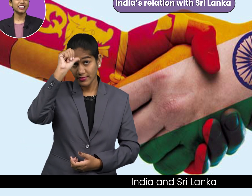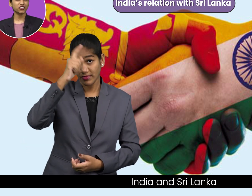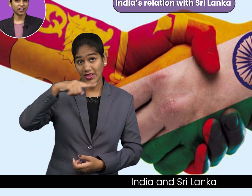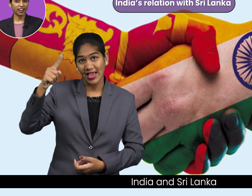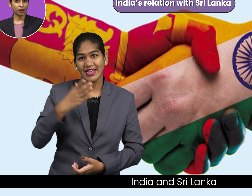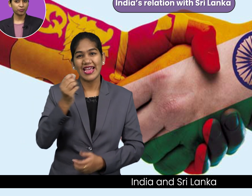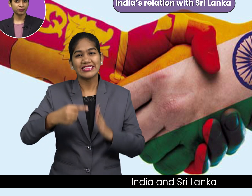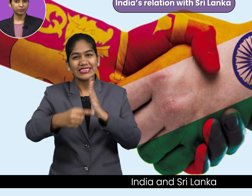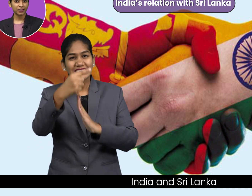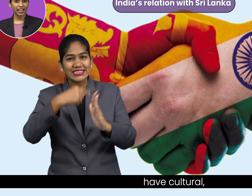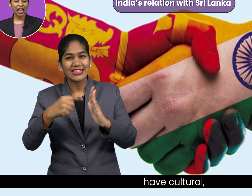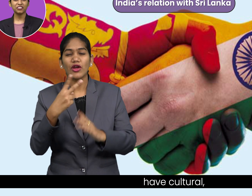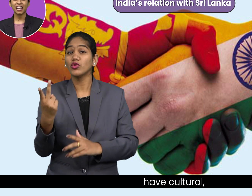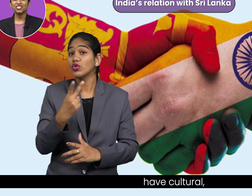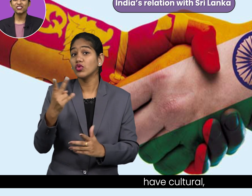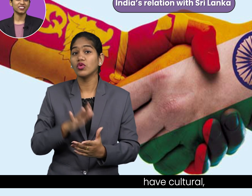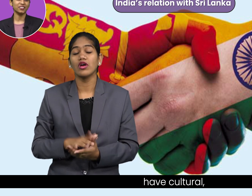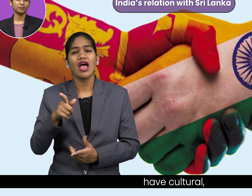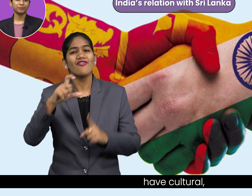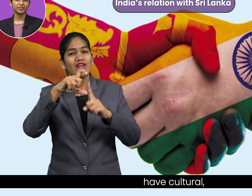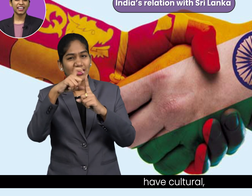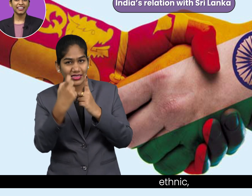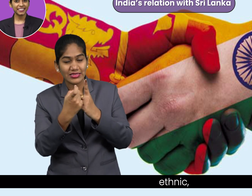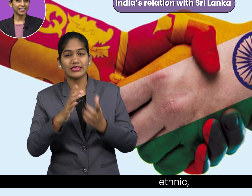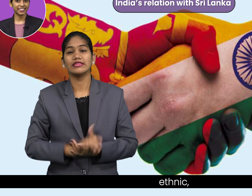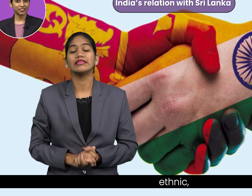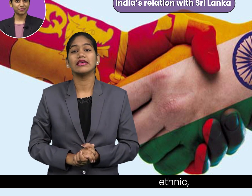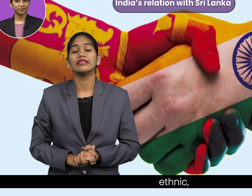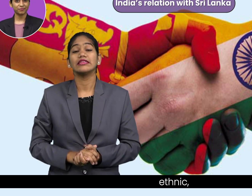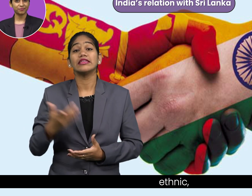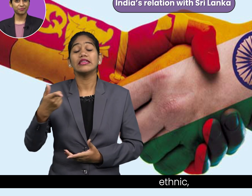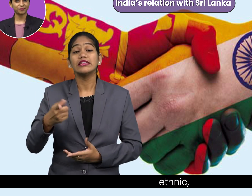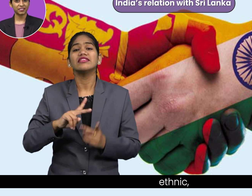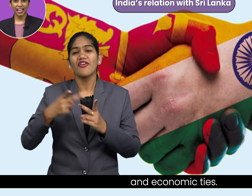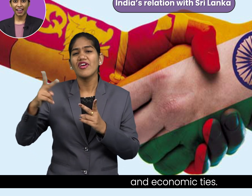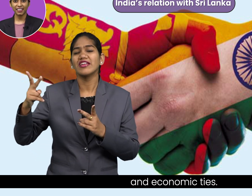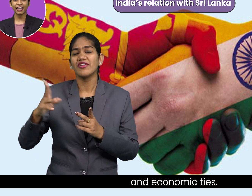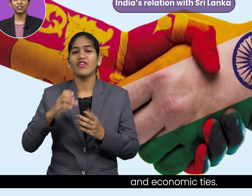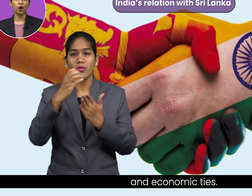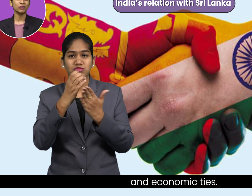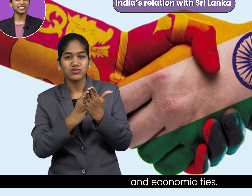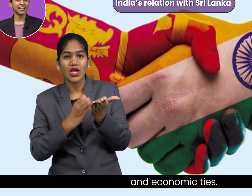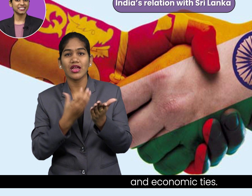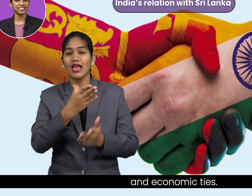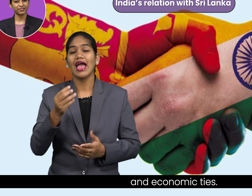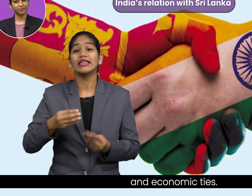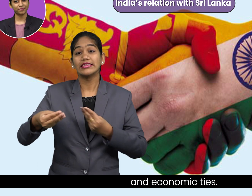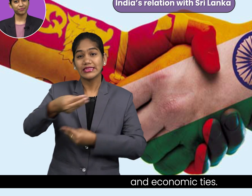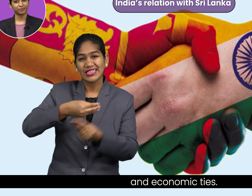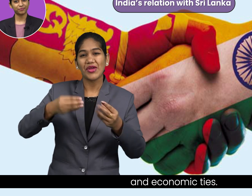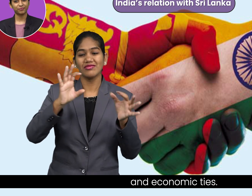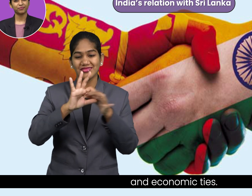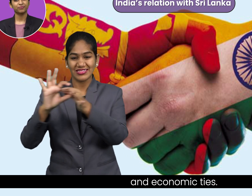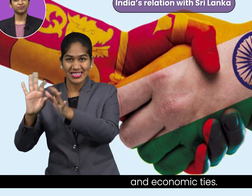India and Sri Lanka have cultural, ethnic, and economic ties.